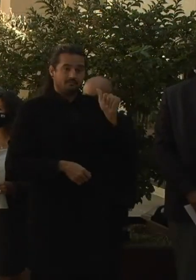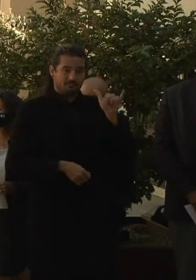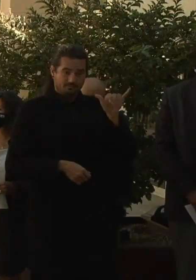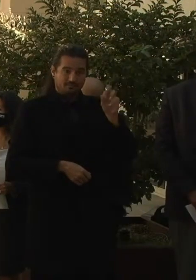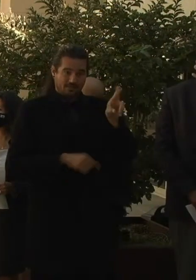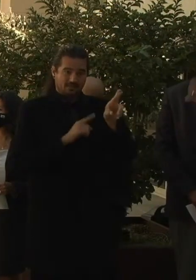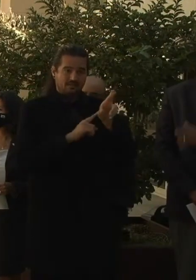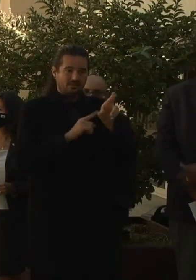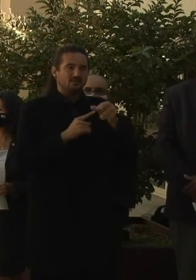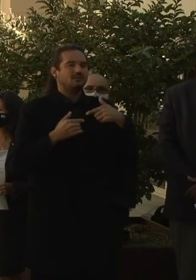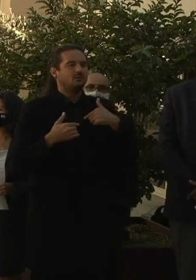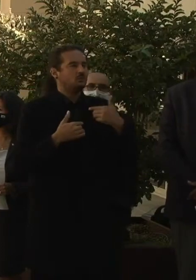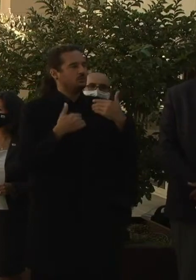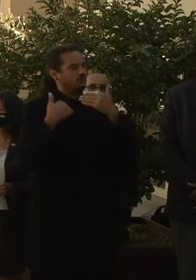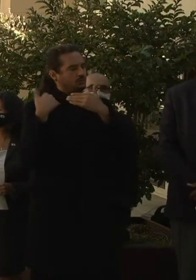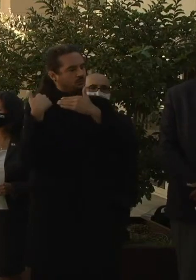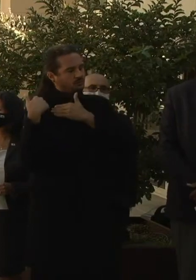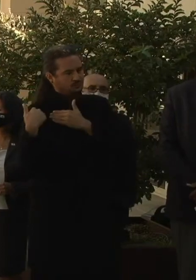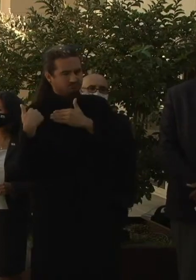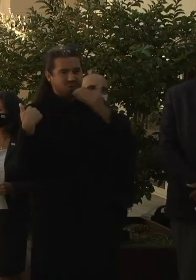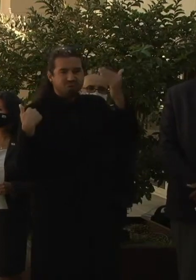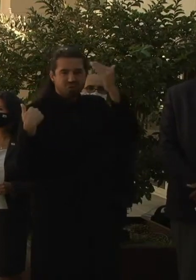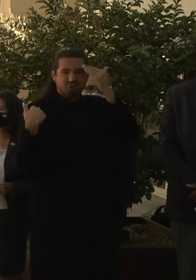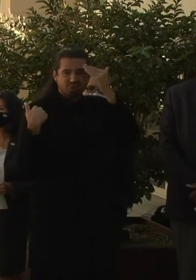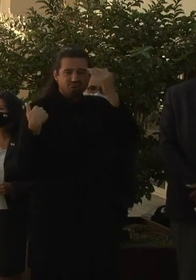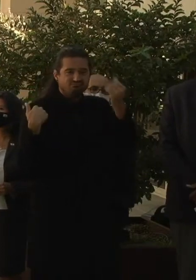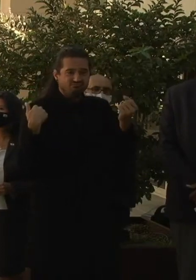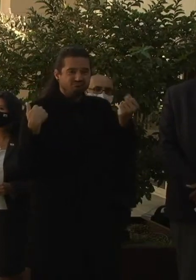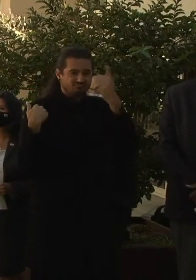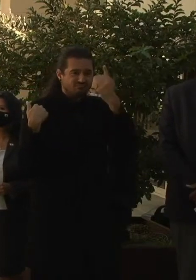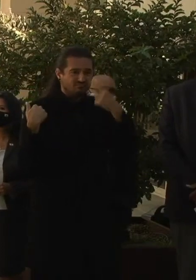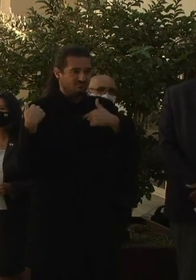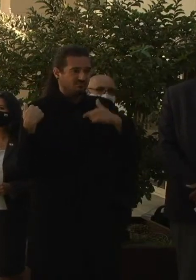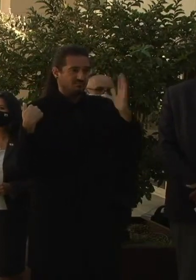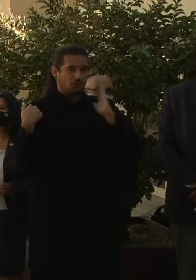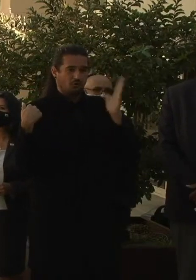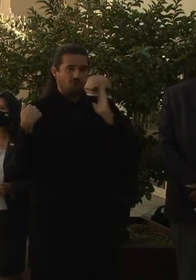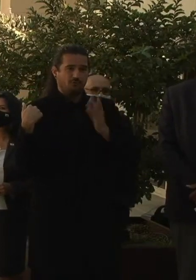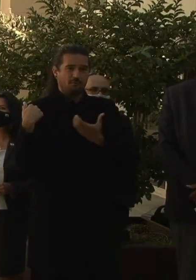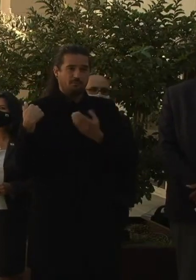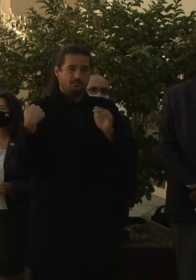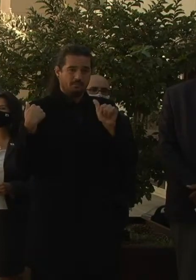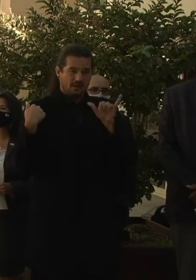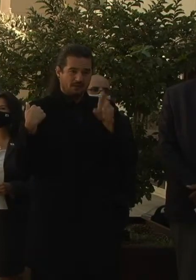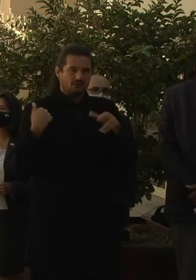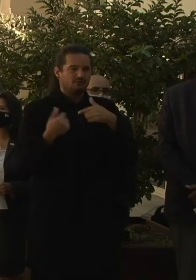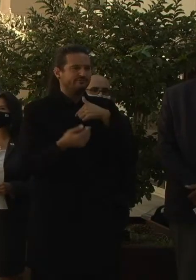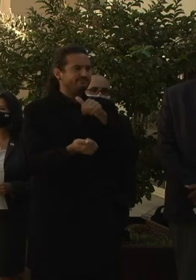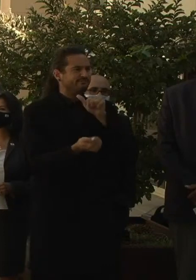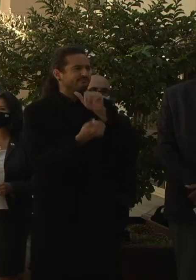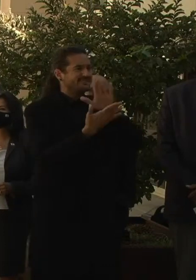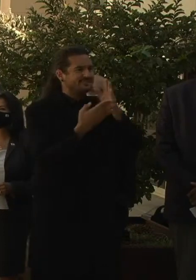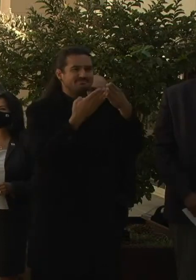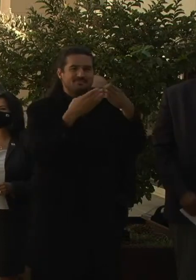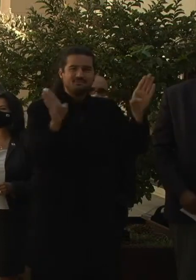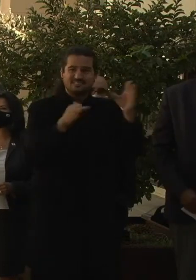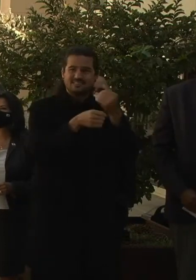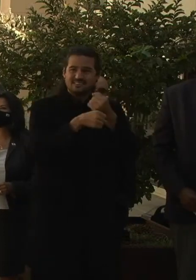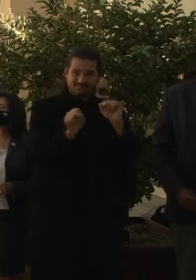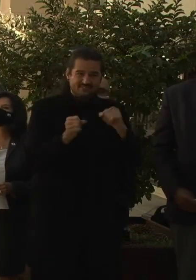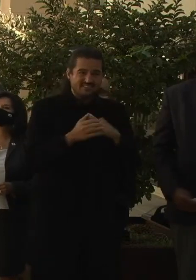responsibility as a former mayor to address the issue of public safety. I will note, and it's important to note,